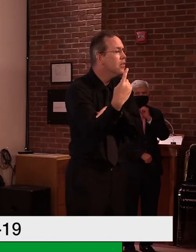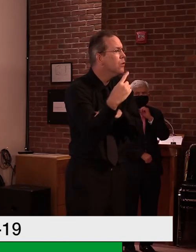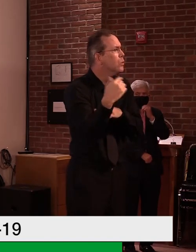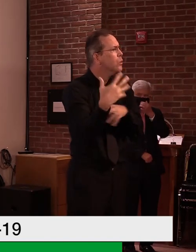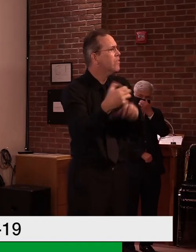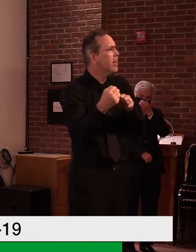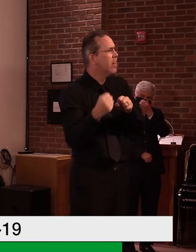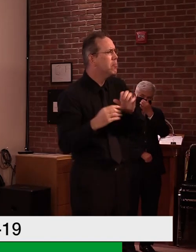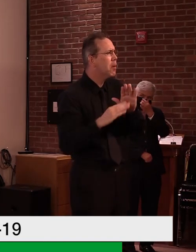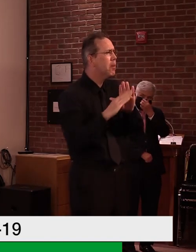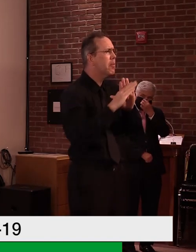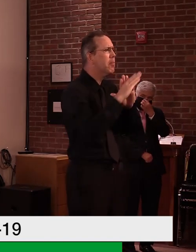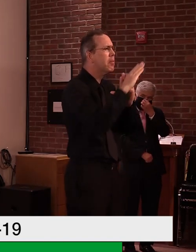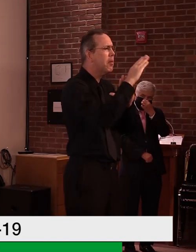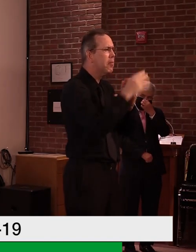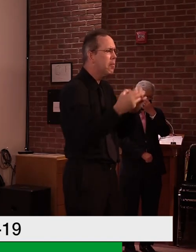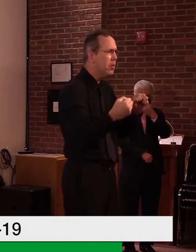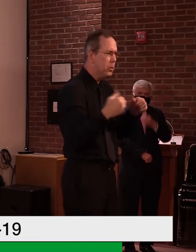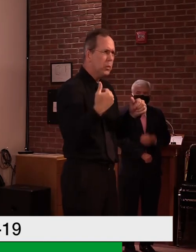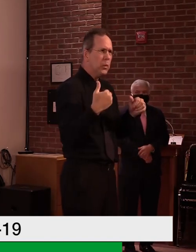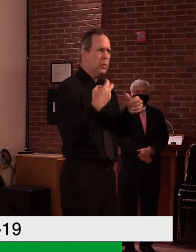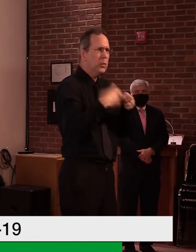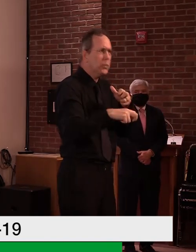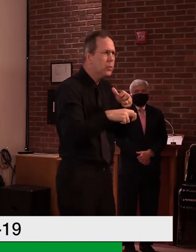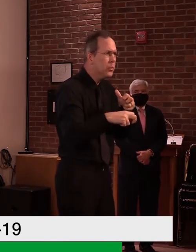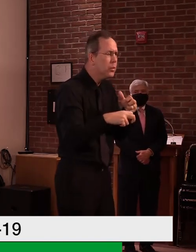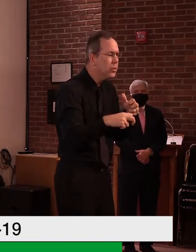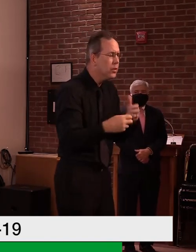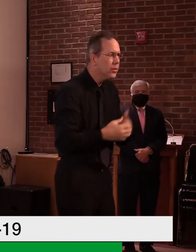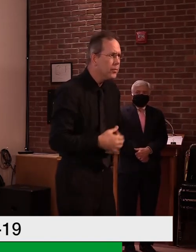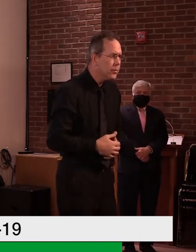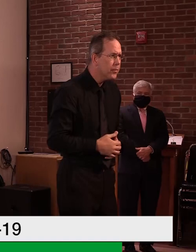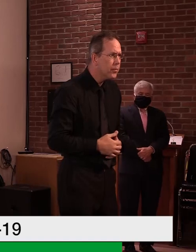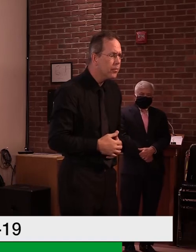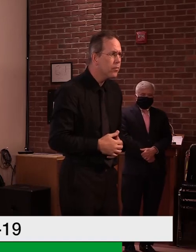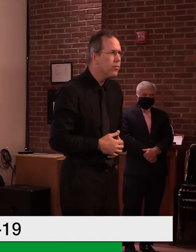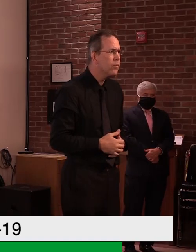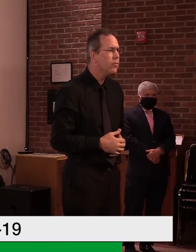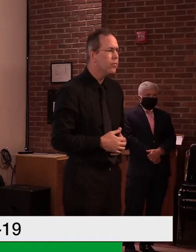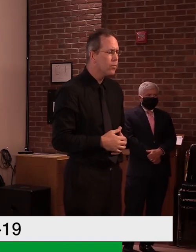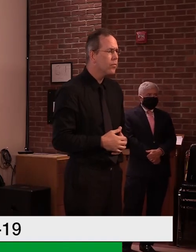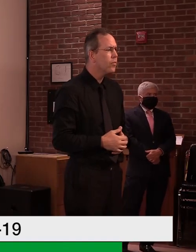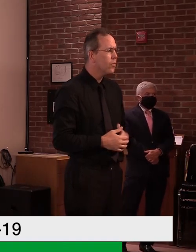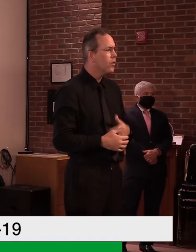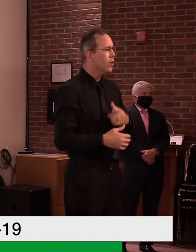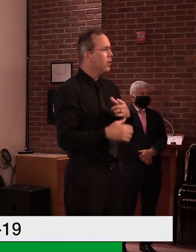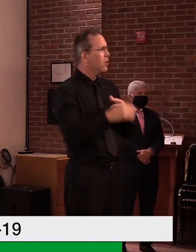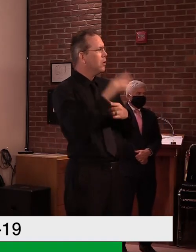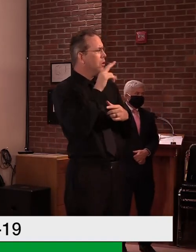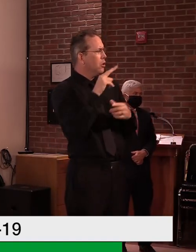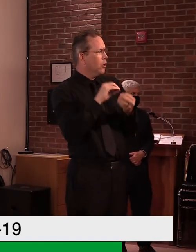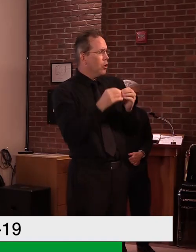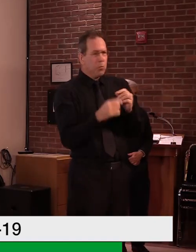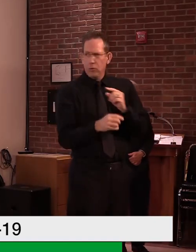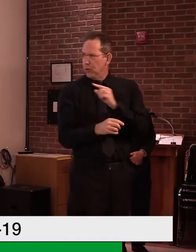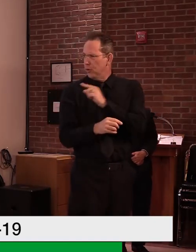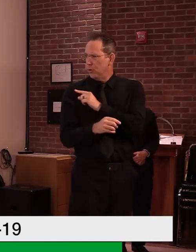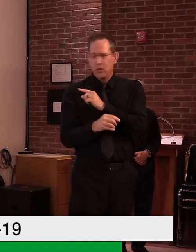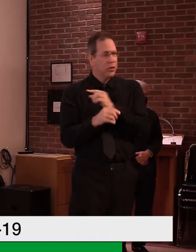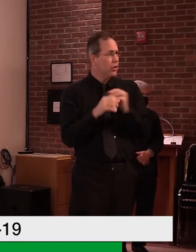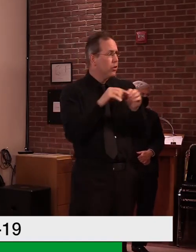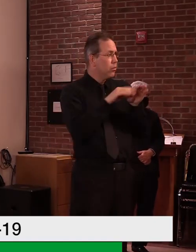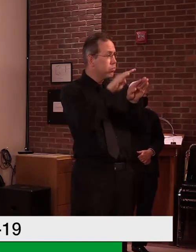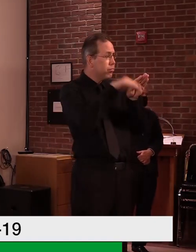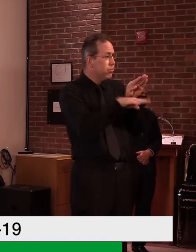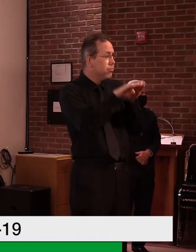mark in just 15 days. When we look at the daily growth rates across the U.S. census regions,